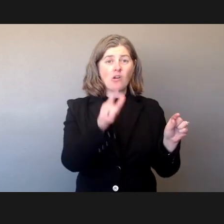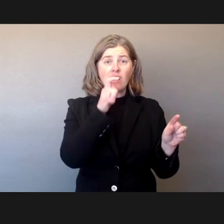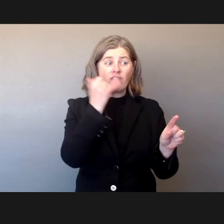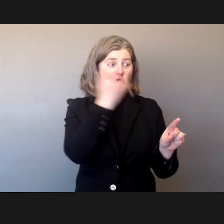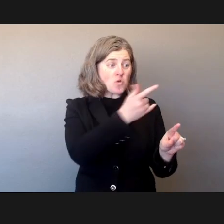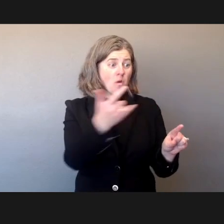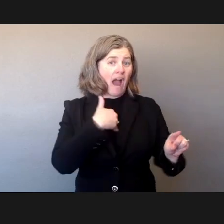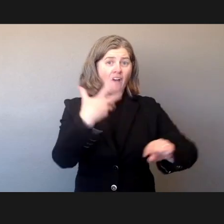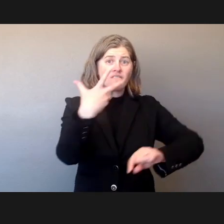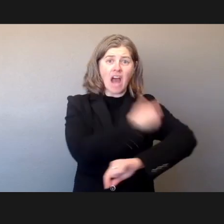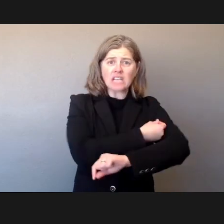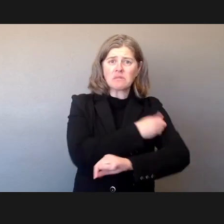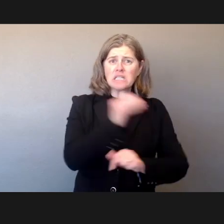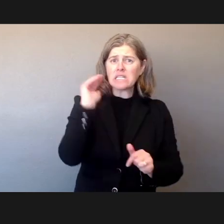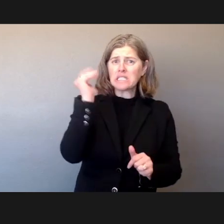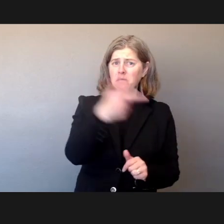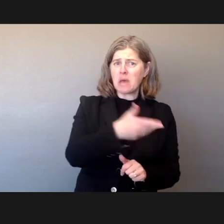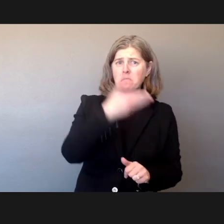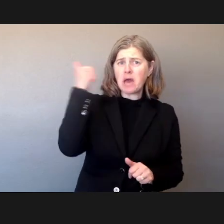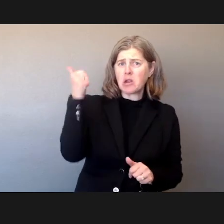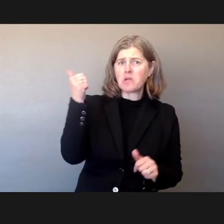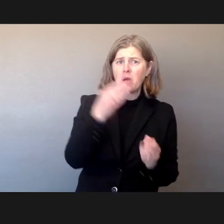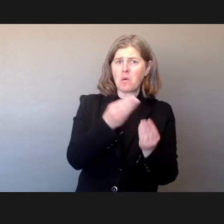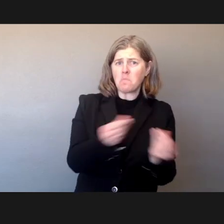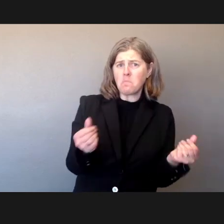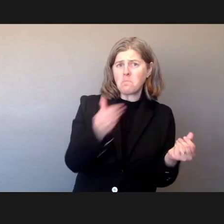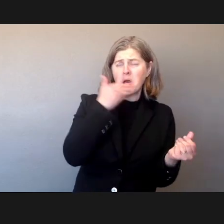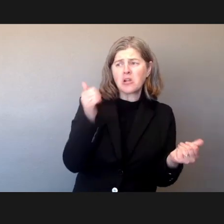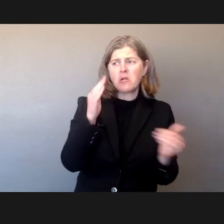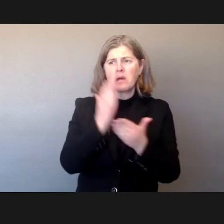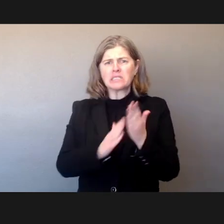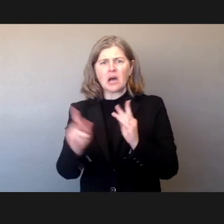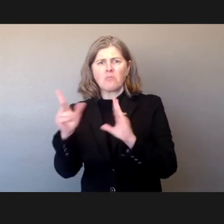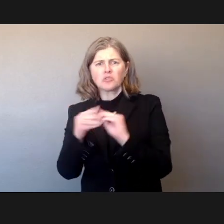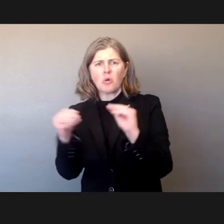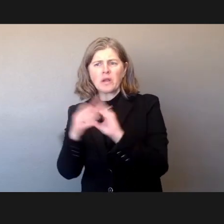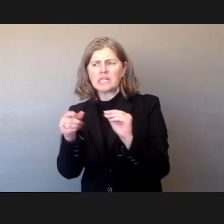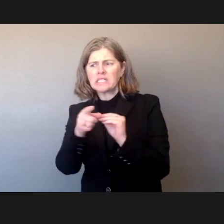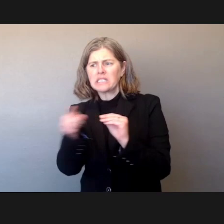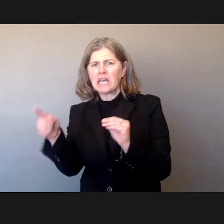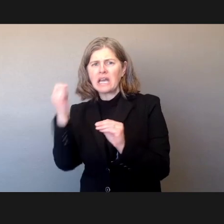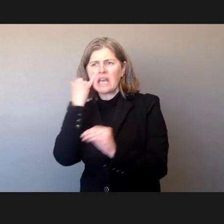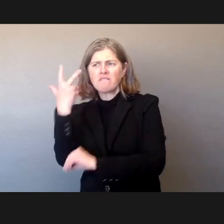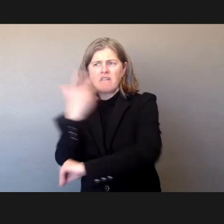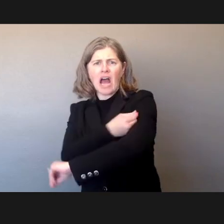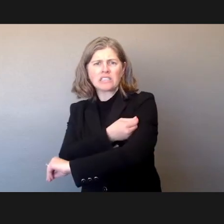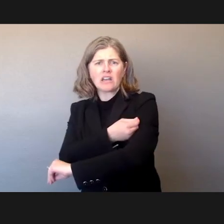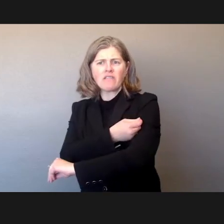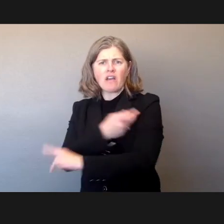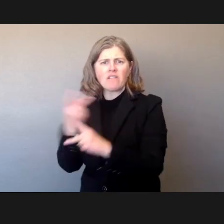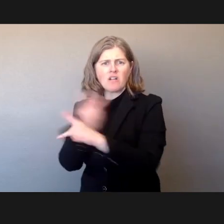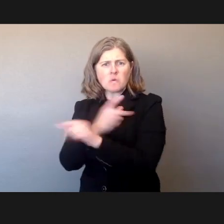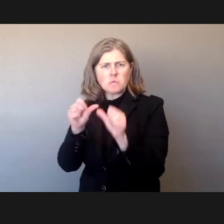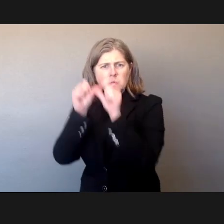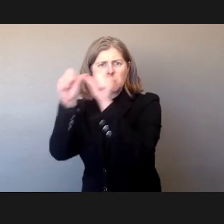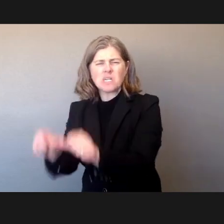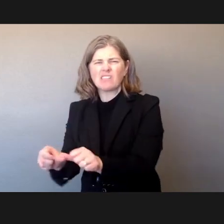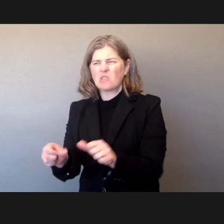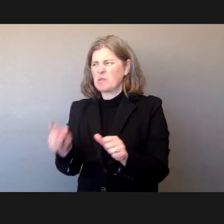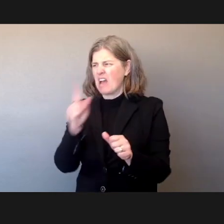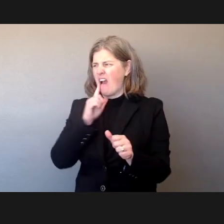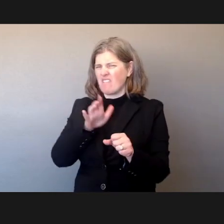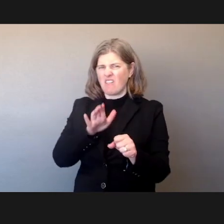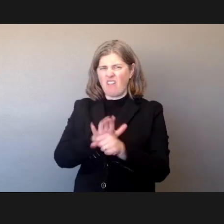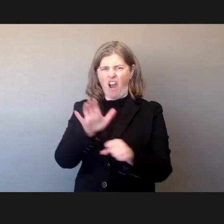and with long COVID, and then there are reports that people who get vaccinated do worse, and they're not sufficient numbers to have